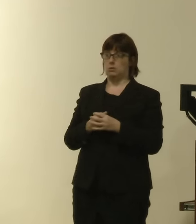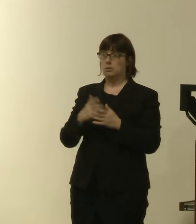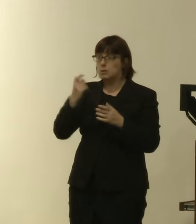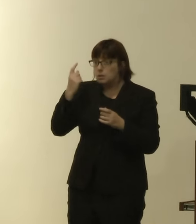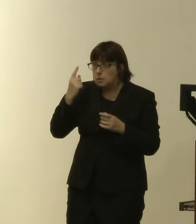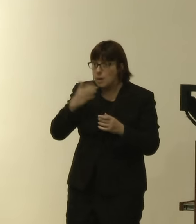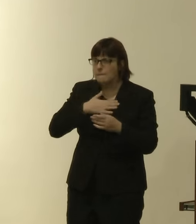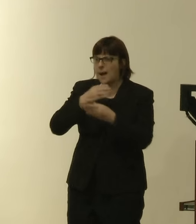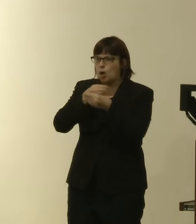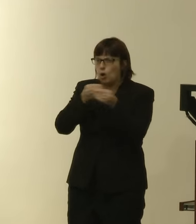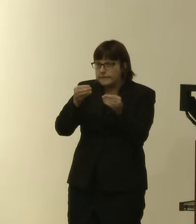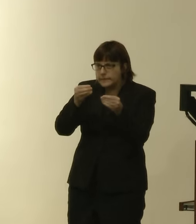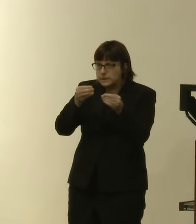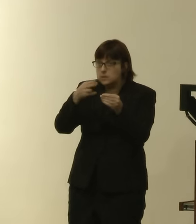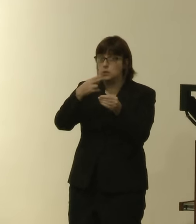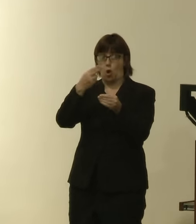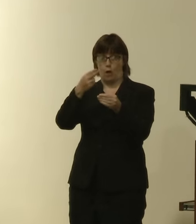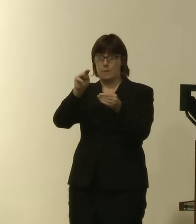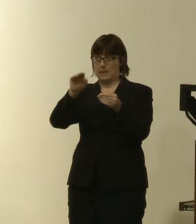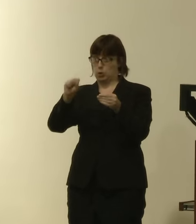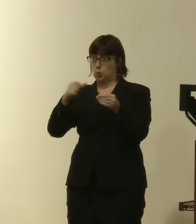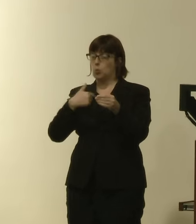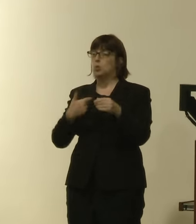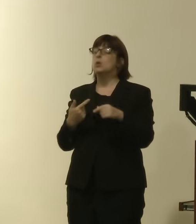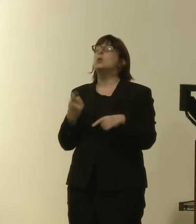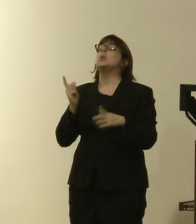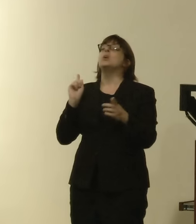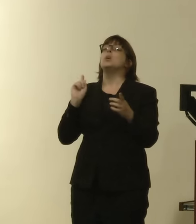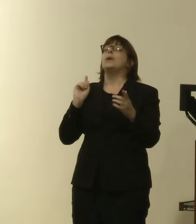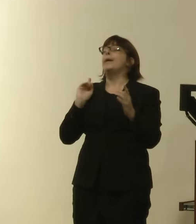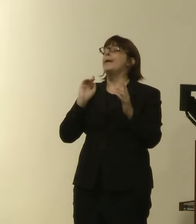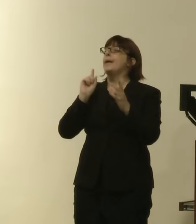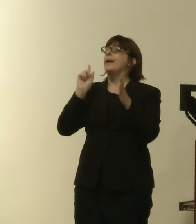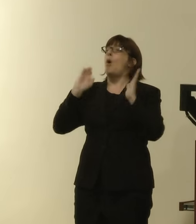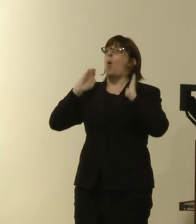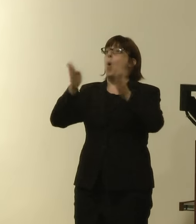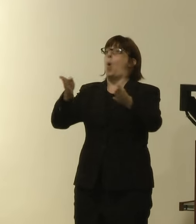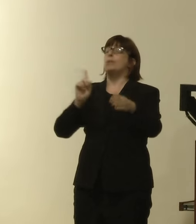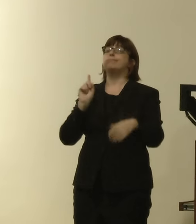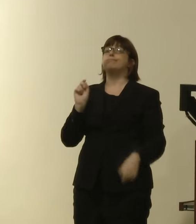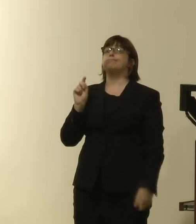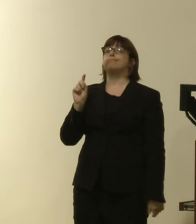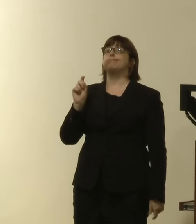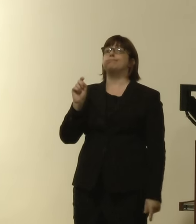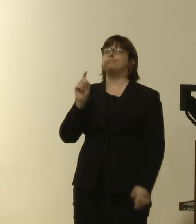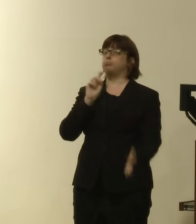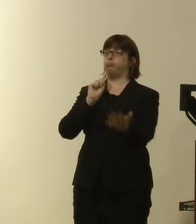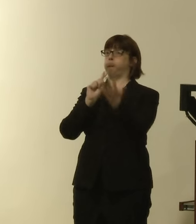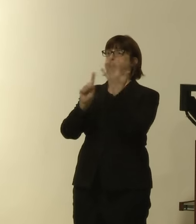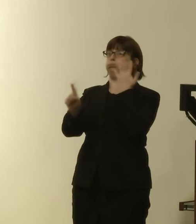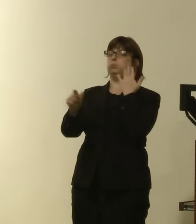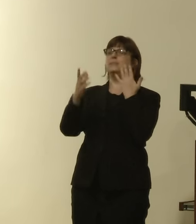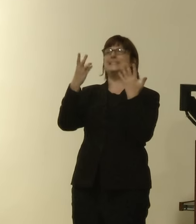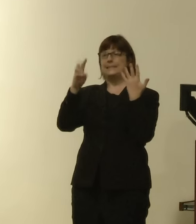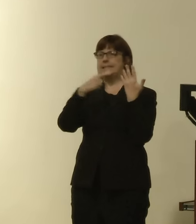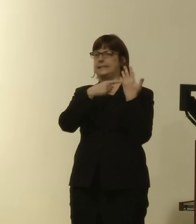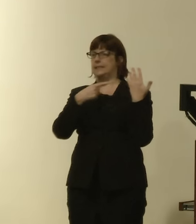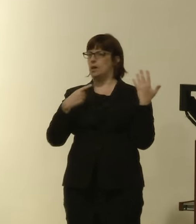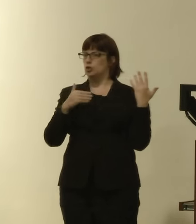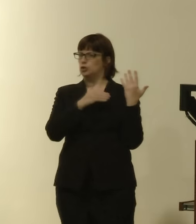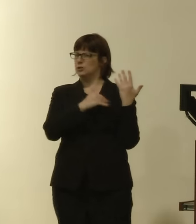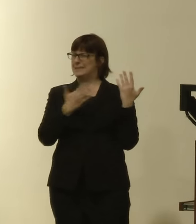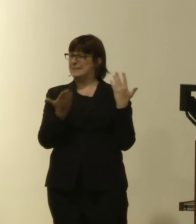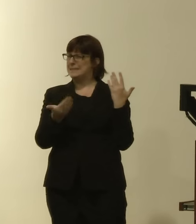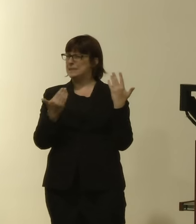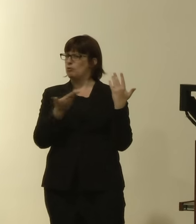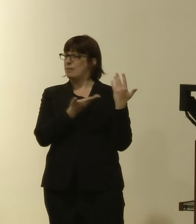my office at Harvard Medical School without bumping into 16 per minute, you know? So even